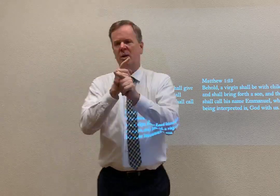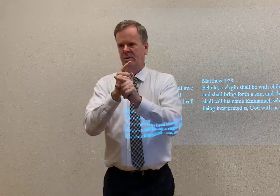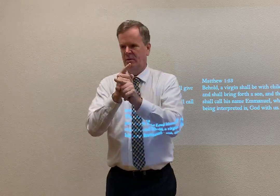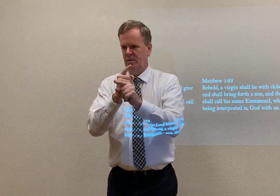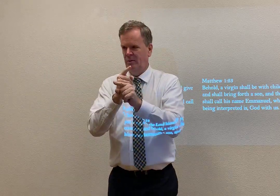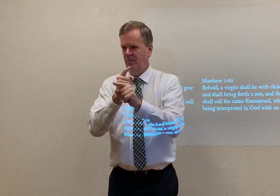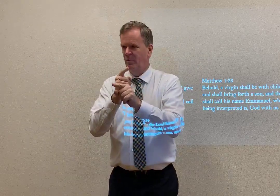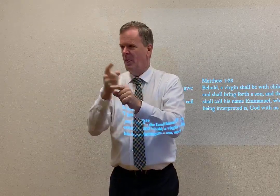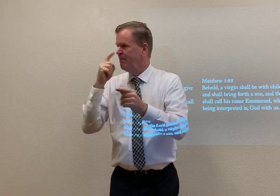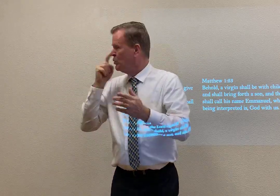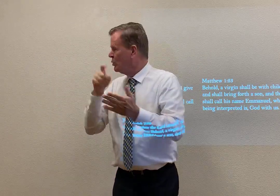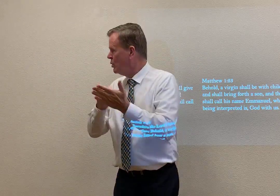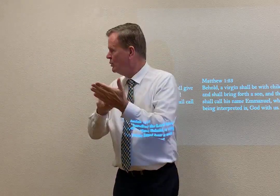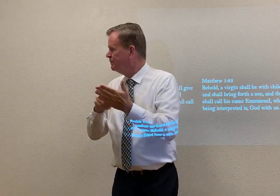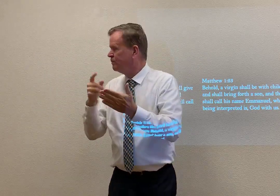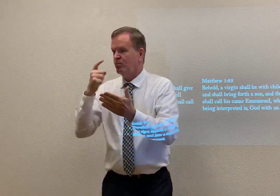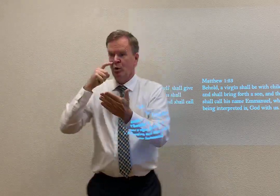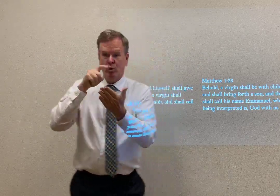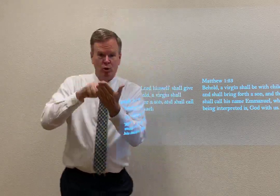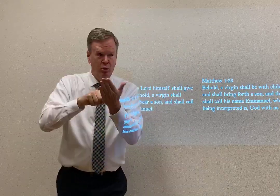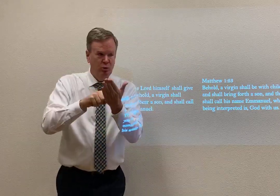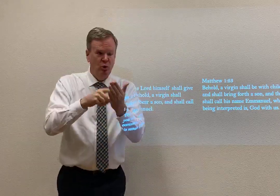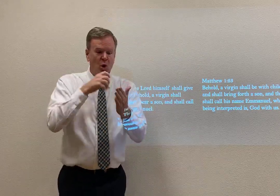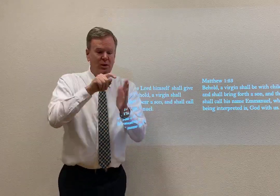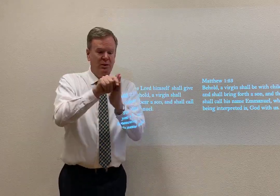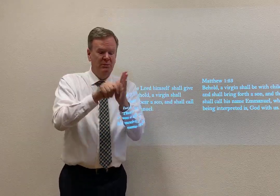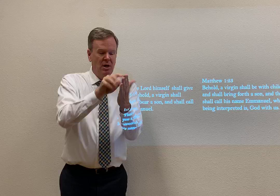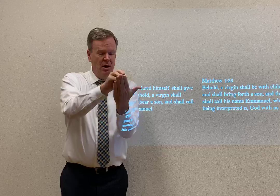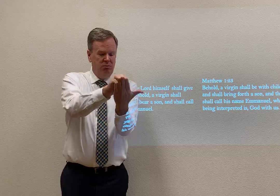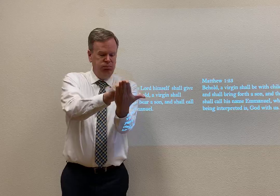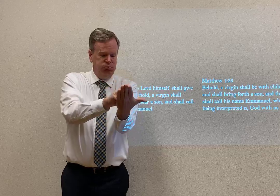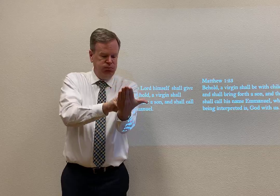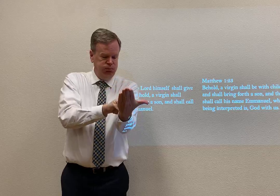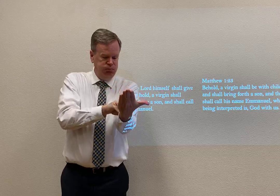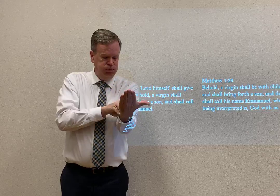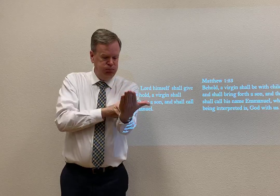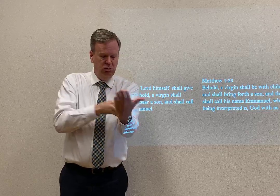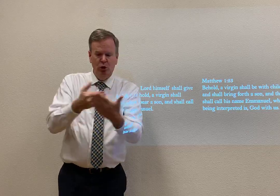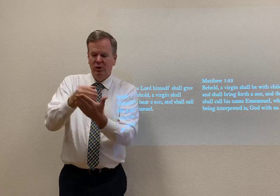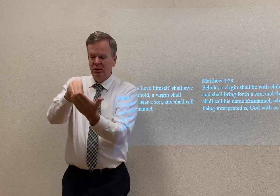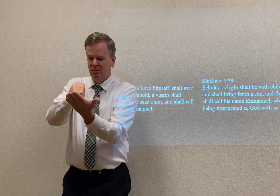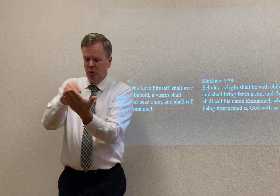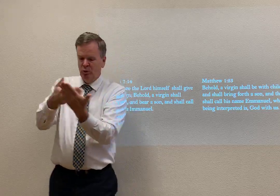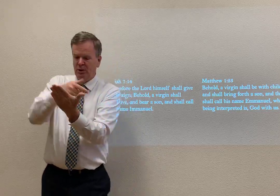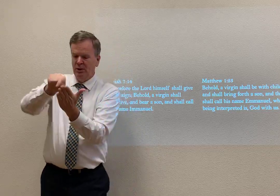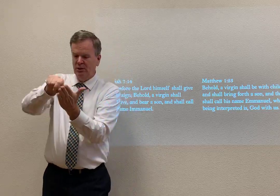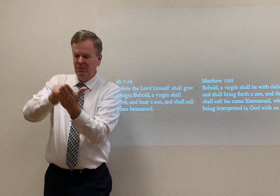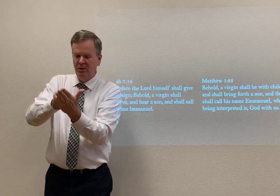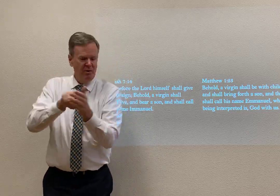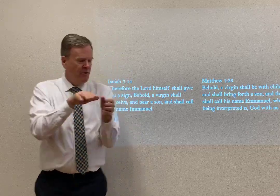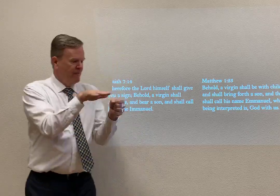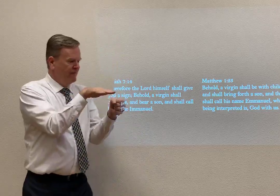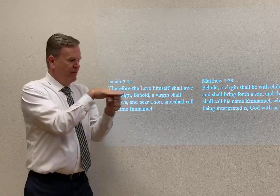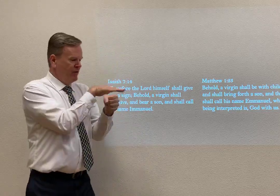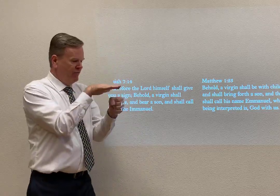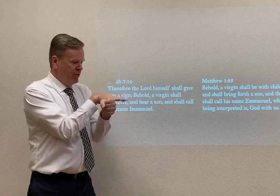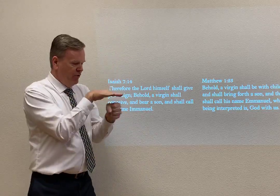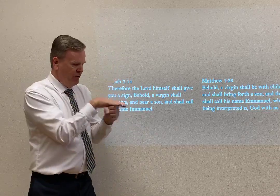Joel said, or the prophet Isaiah, so they were connected in the New Testament. Right. You notice in the Old Testament, and then in the New Testament, you notice that